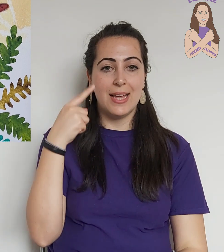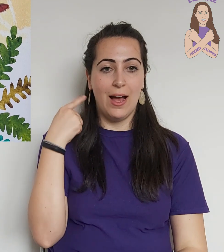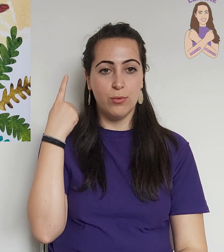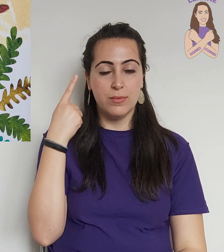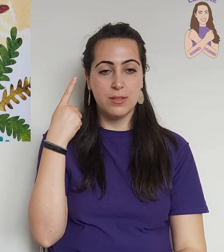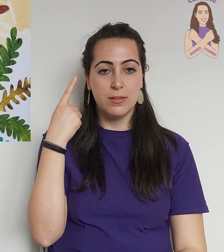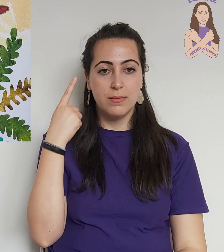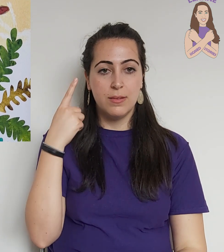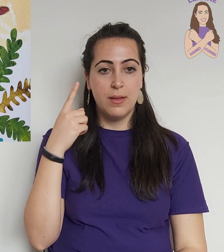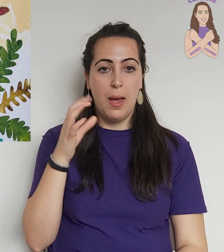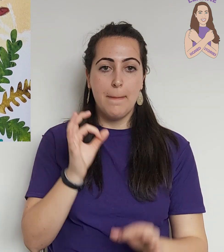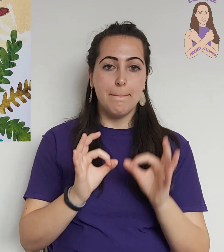sounds.